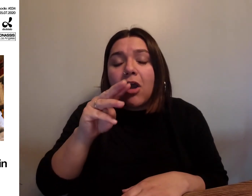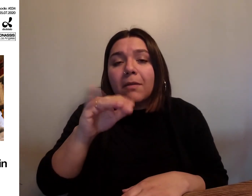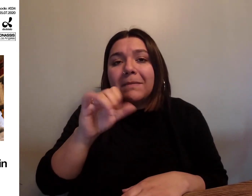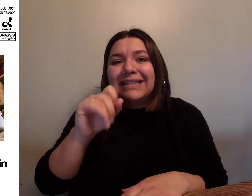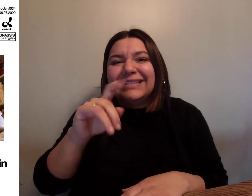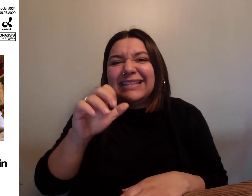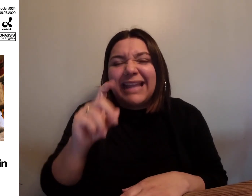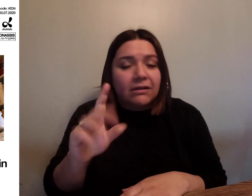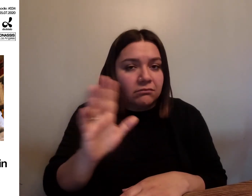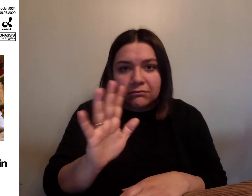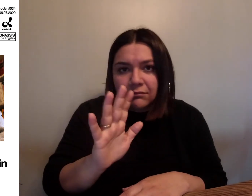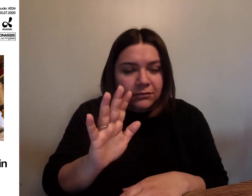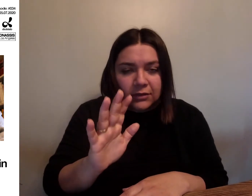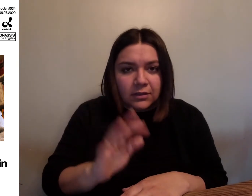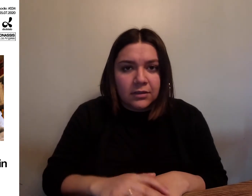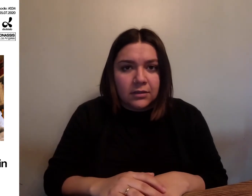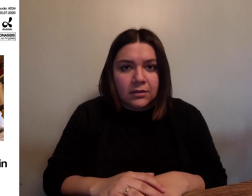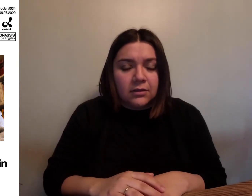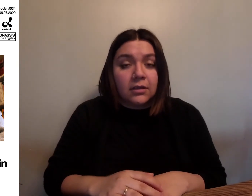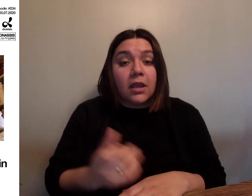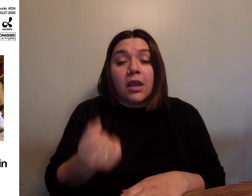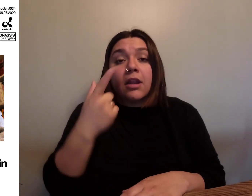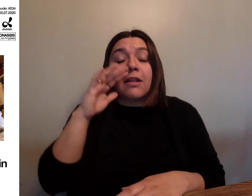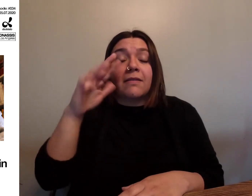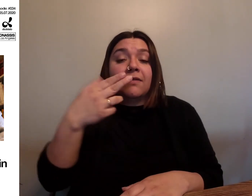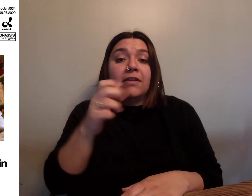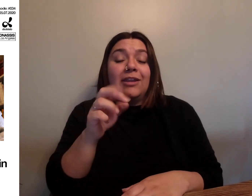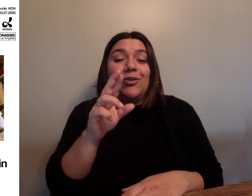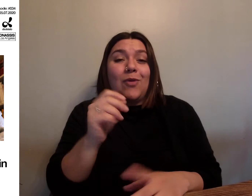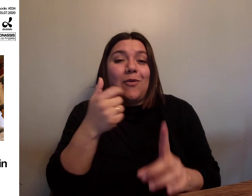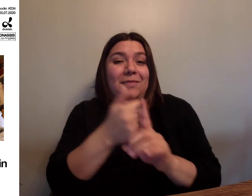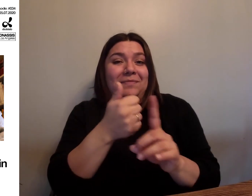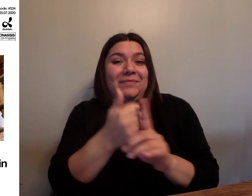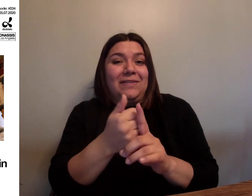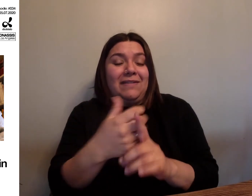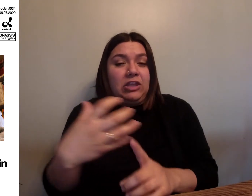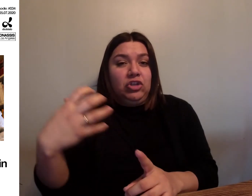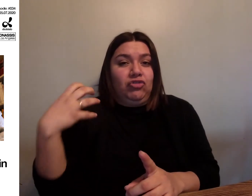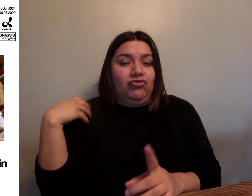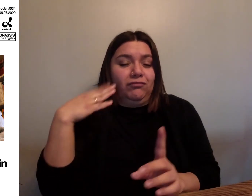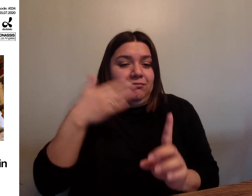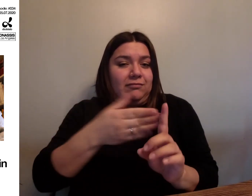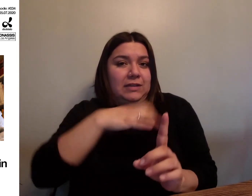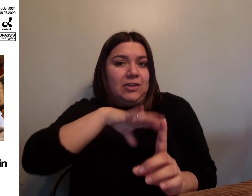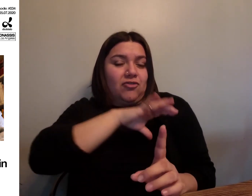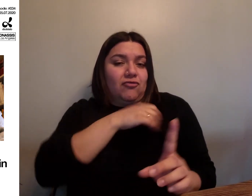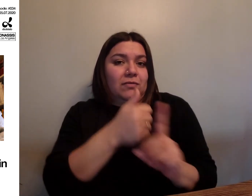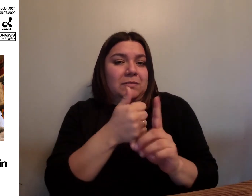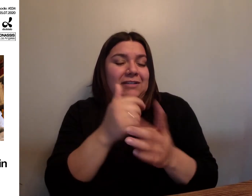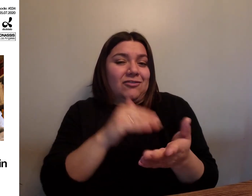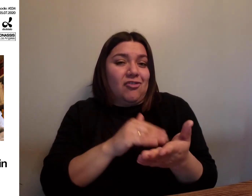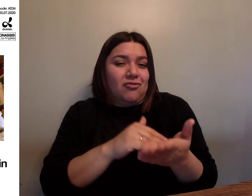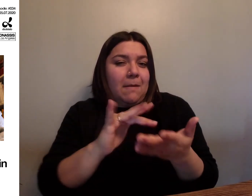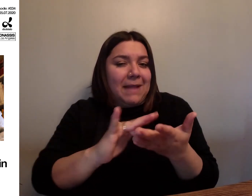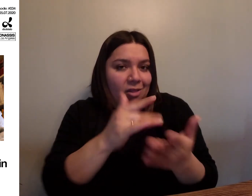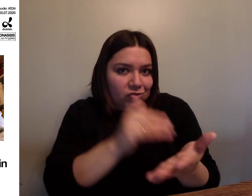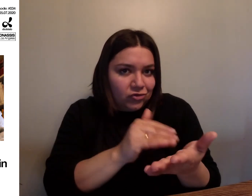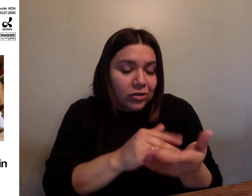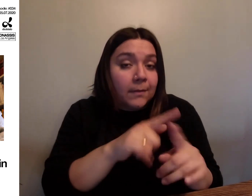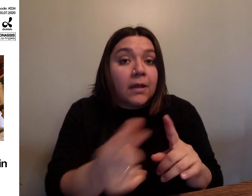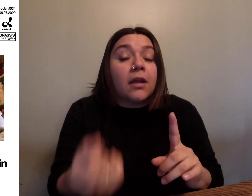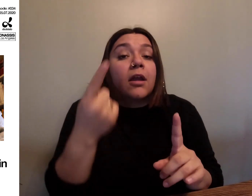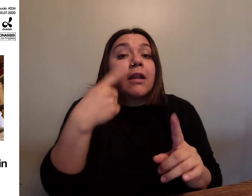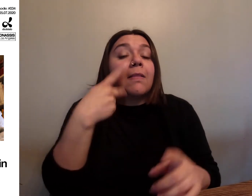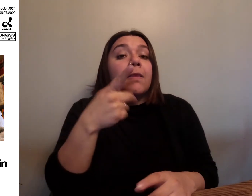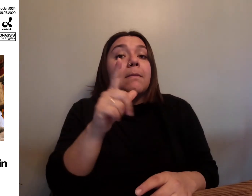The hero of the central character, called the chief character, is a doctor, a medical doctor.